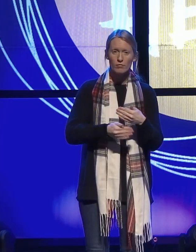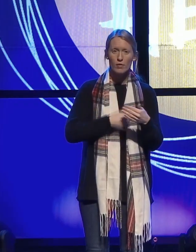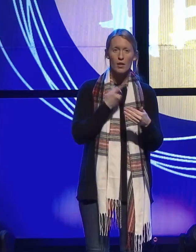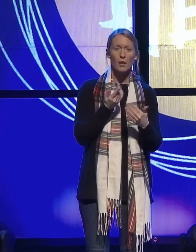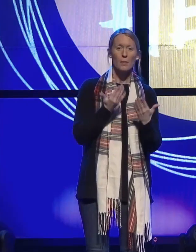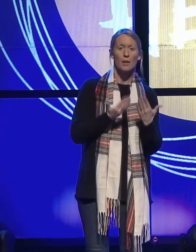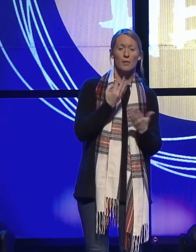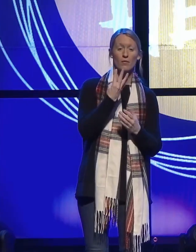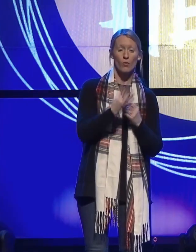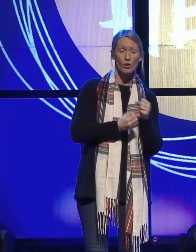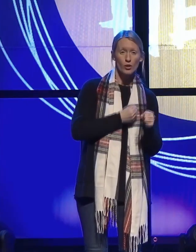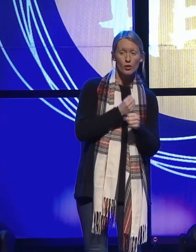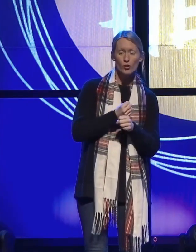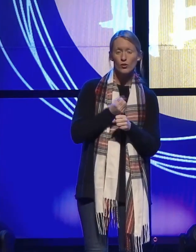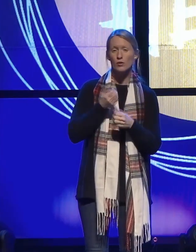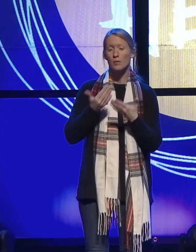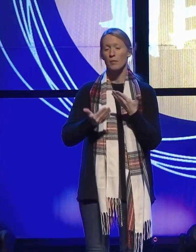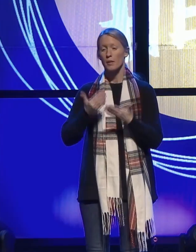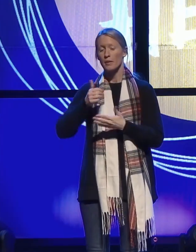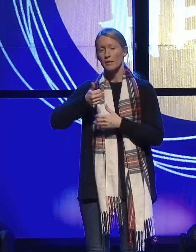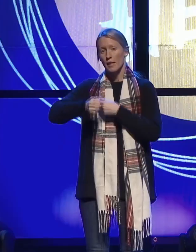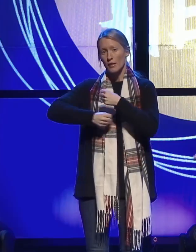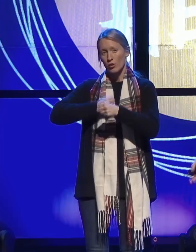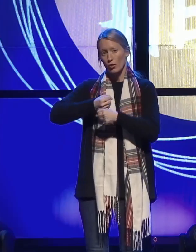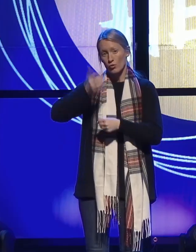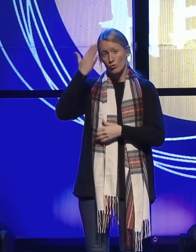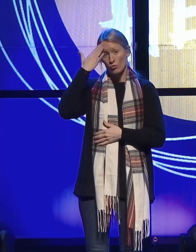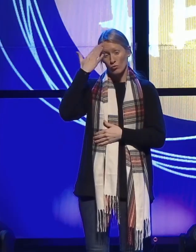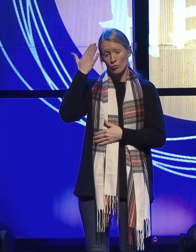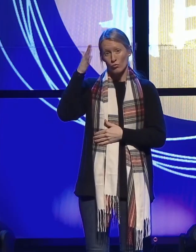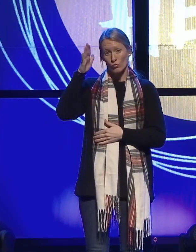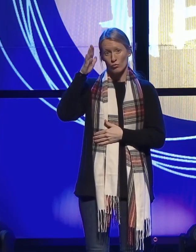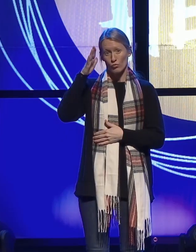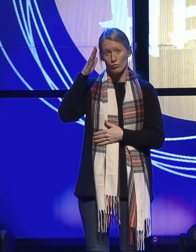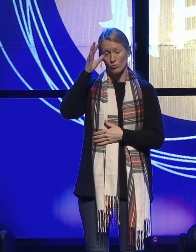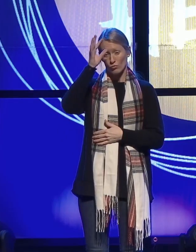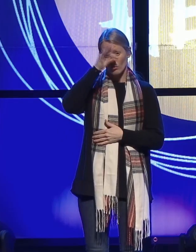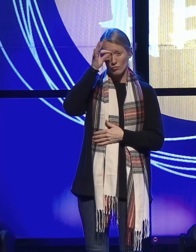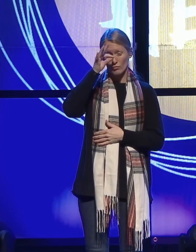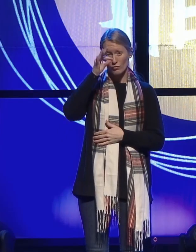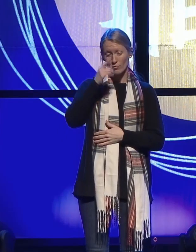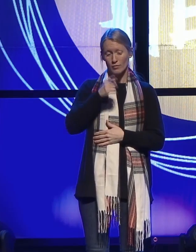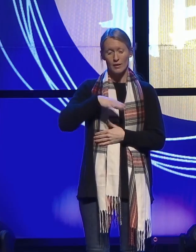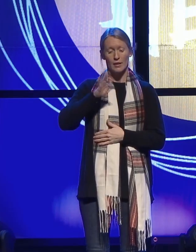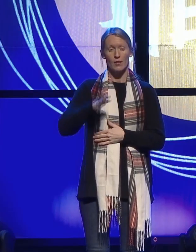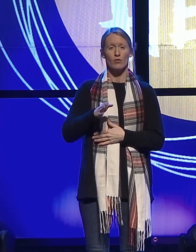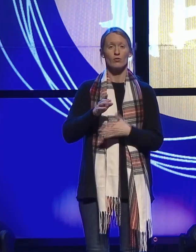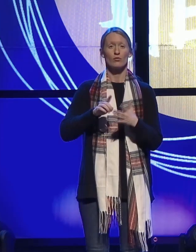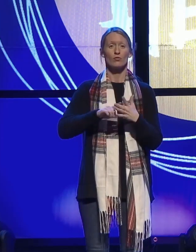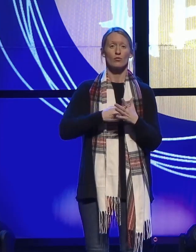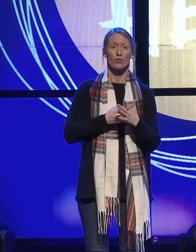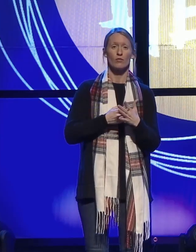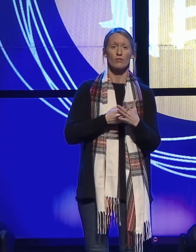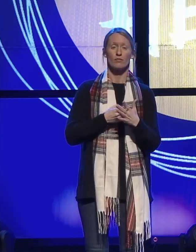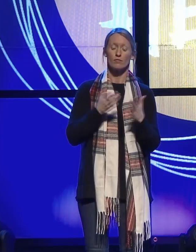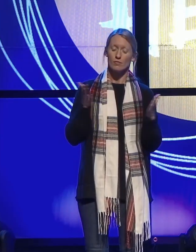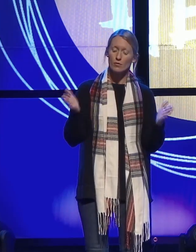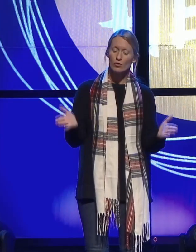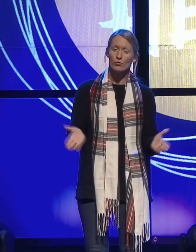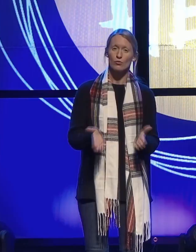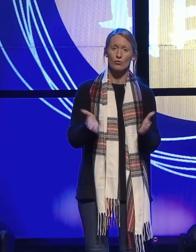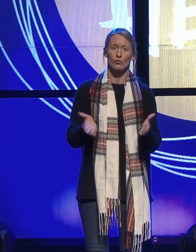into 10 years. Who knows? But it'll never happen if you don't start somewhere. So just get that idea. I want to encourage you to do that.